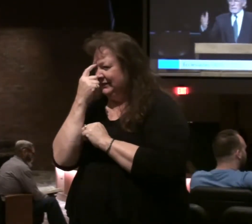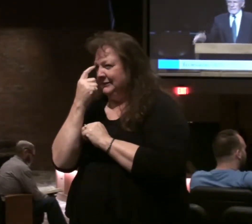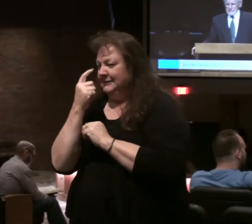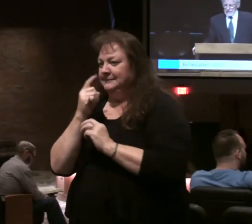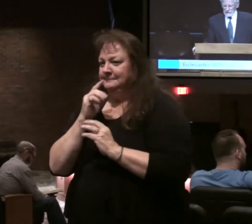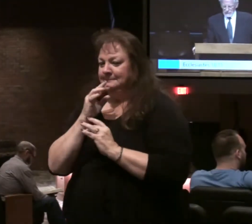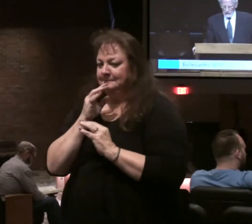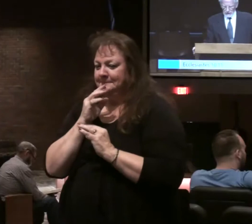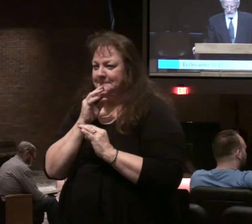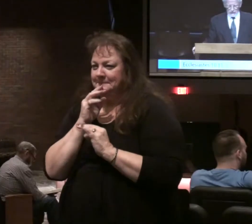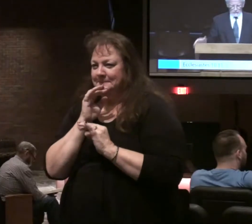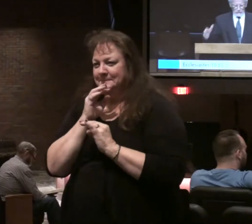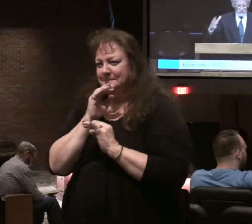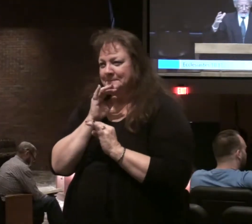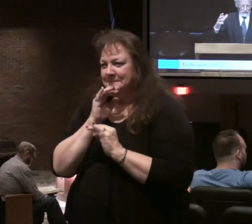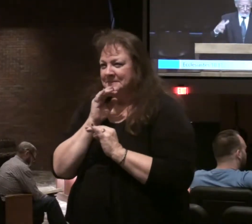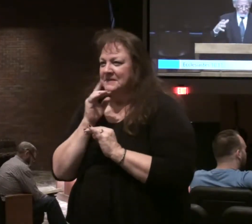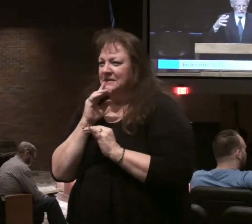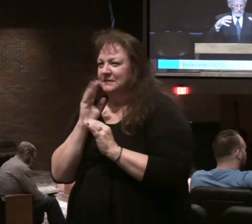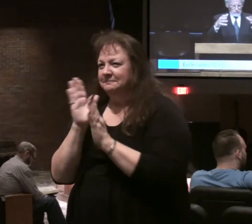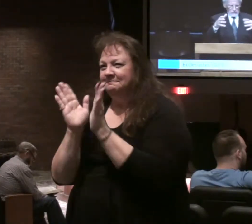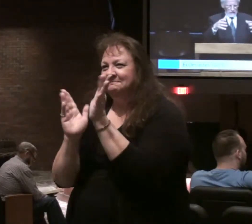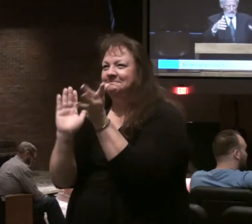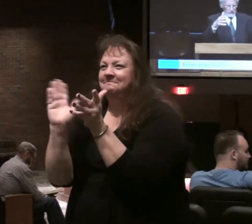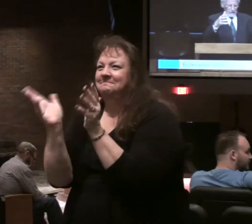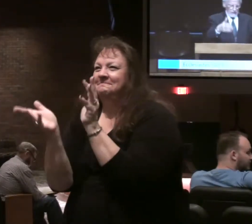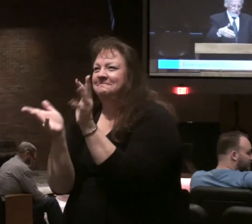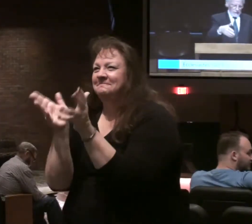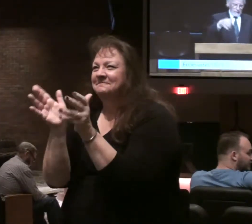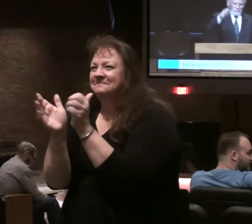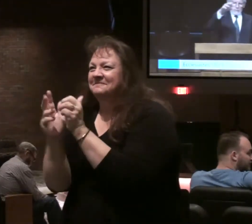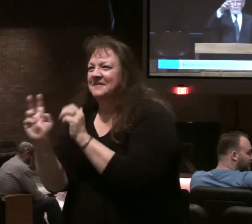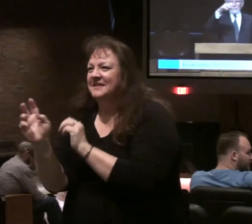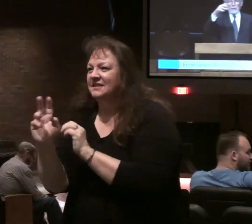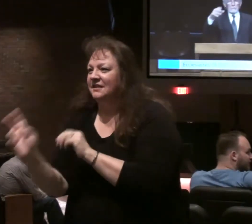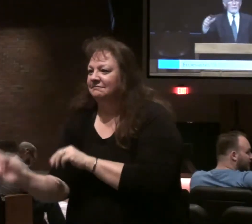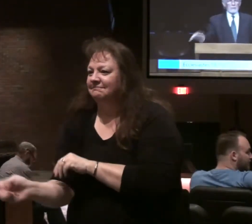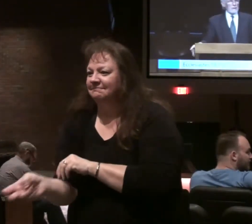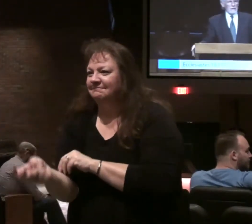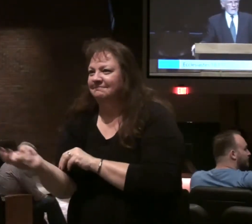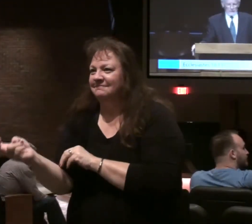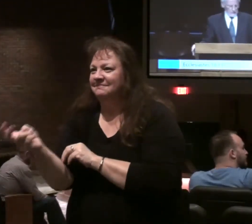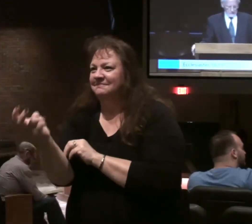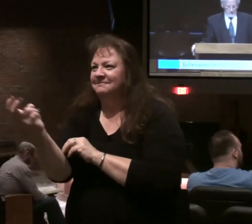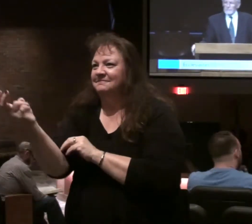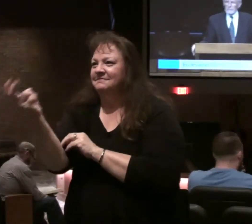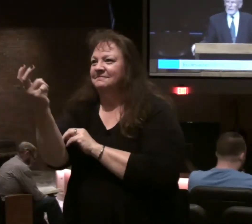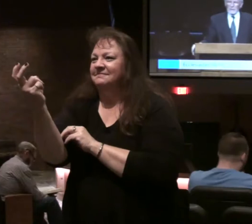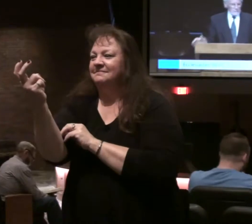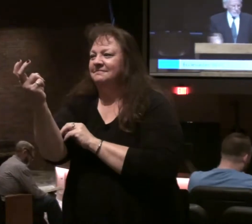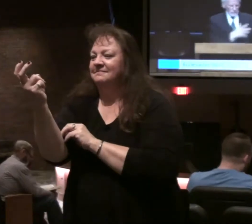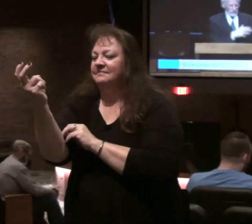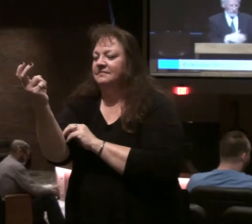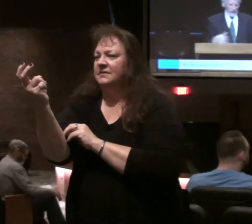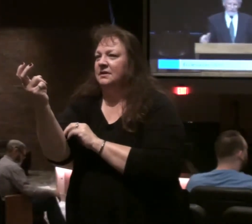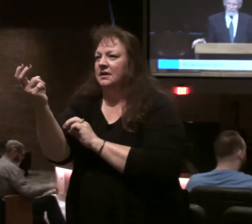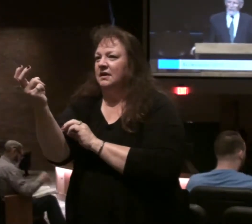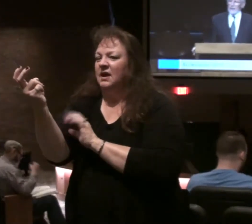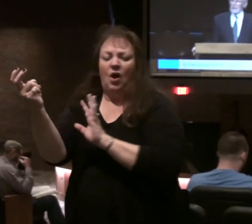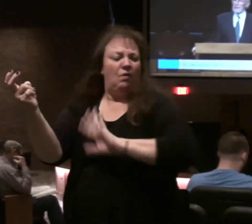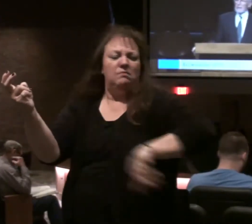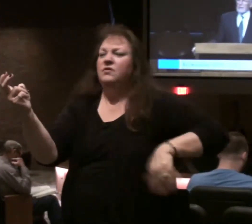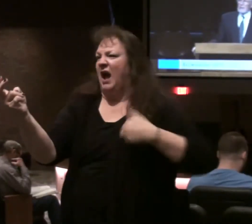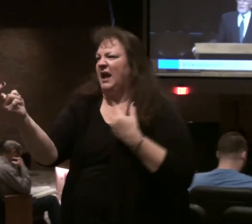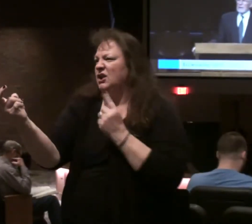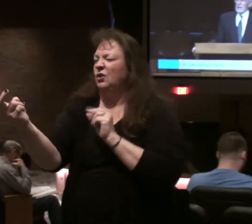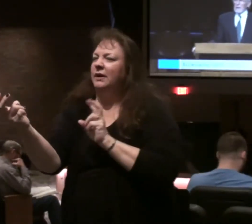and here's the guy who knows how to charm the snake, and that cobra comes up and, here, move over, I can do